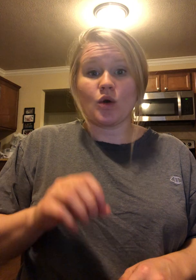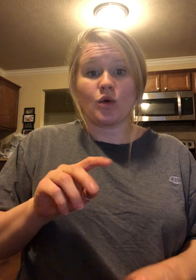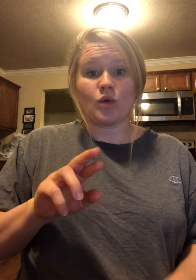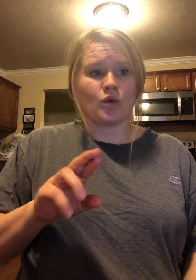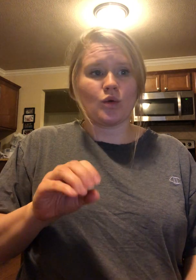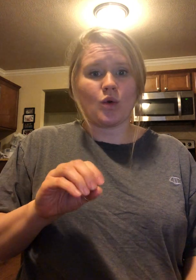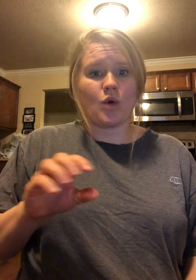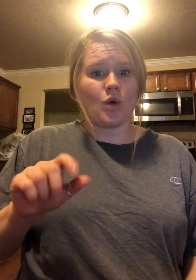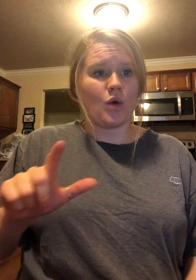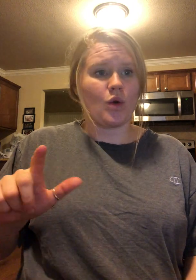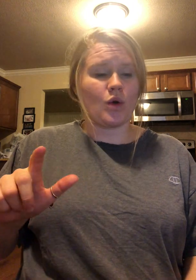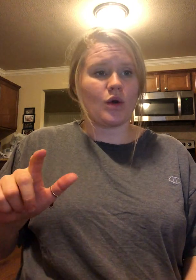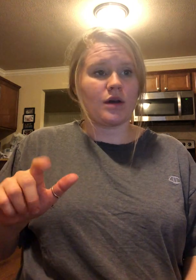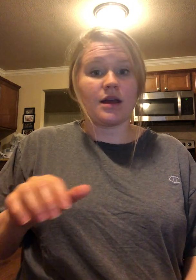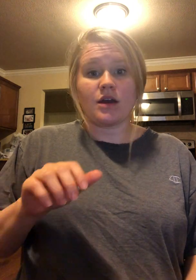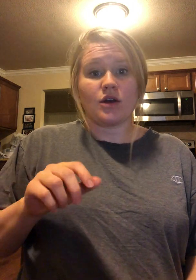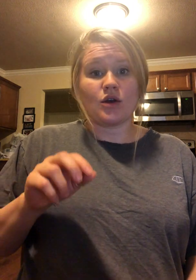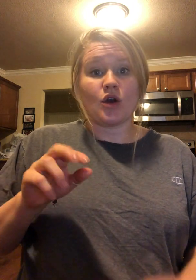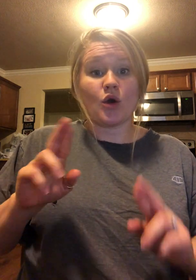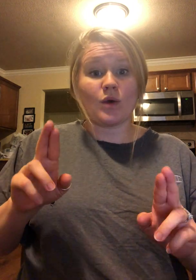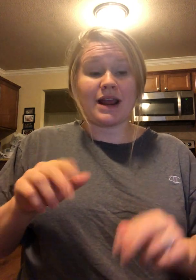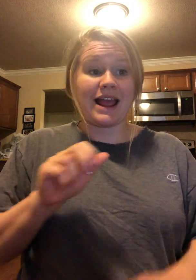Ready? A, B,